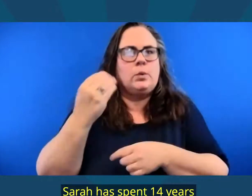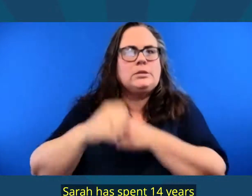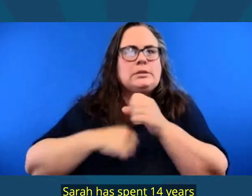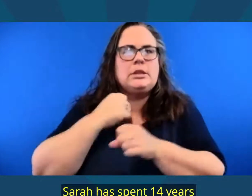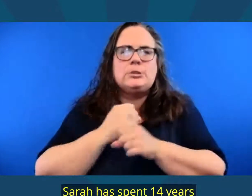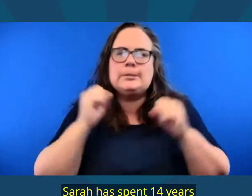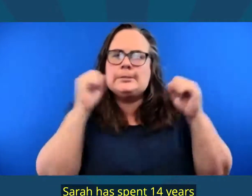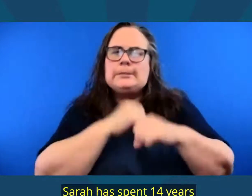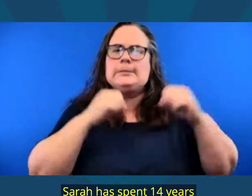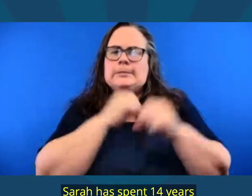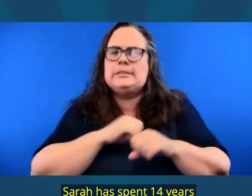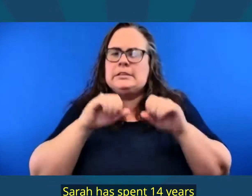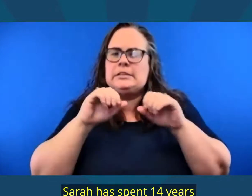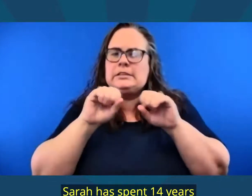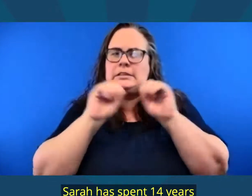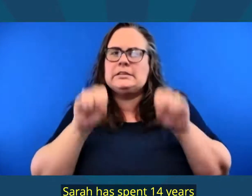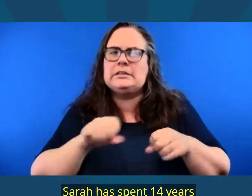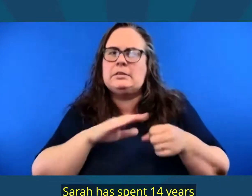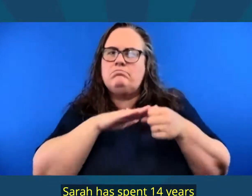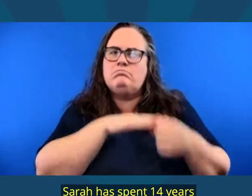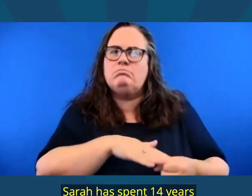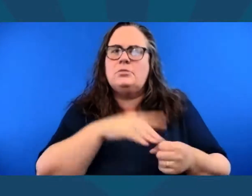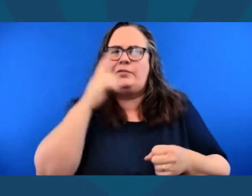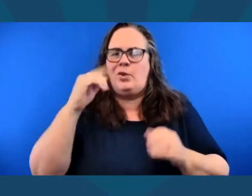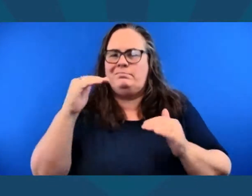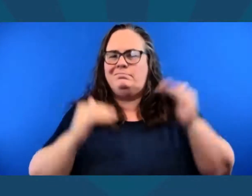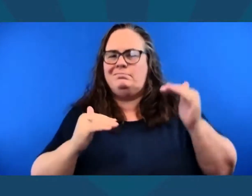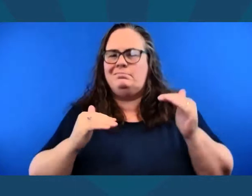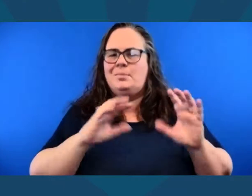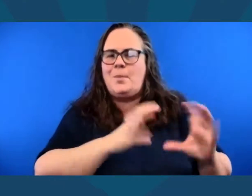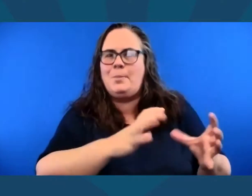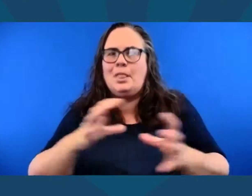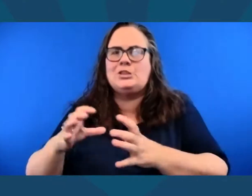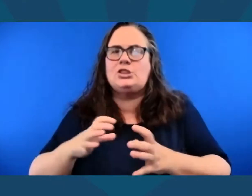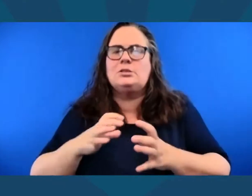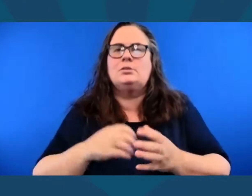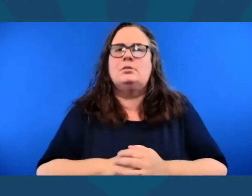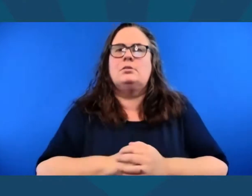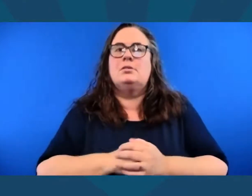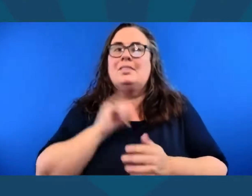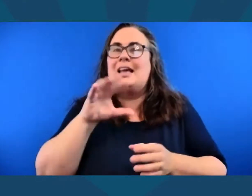Sarah has spent 14 years combating systemic oppression for underserved populations.